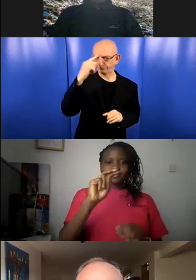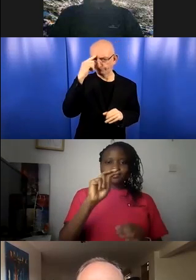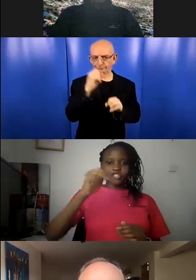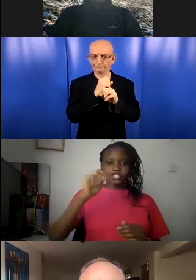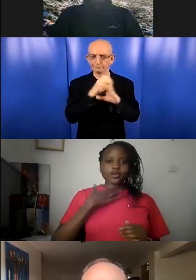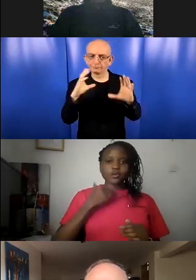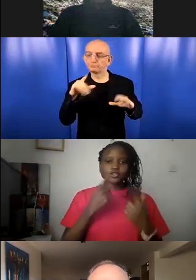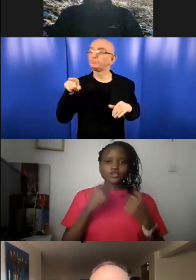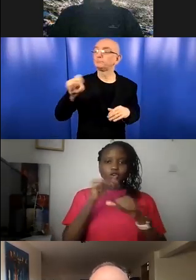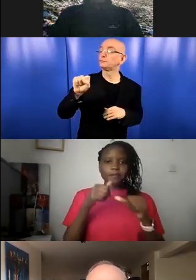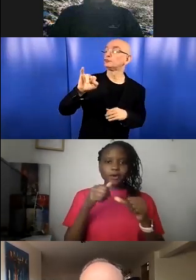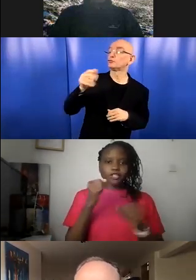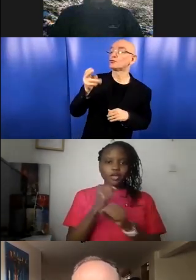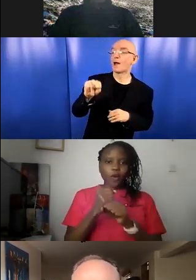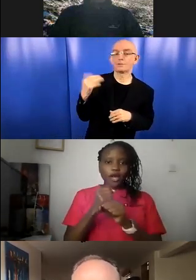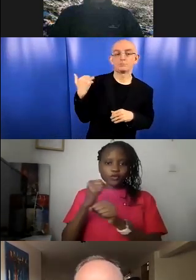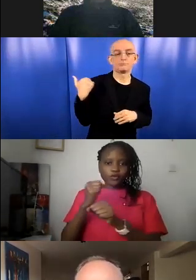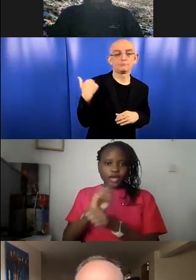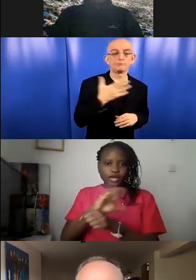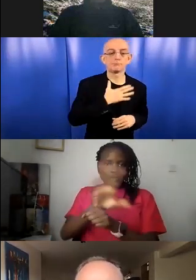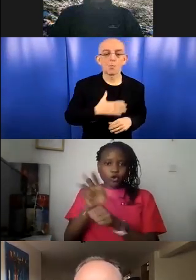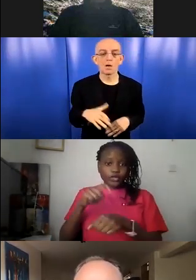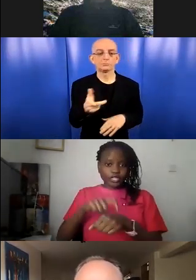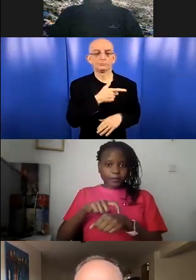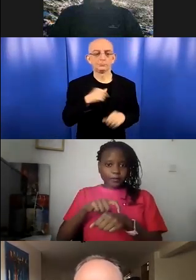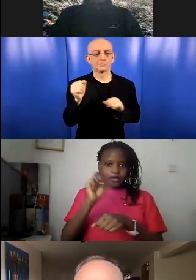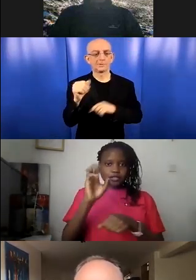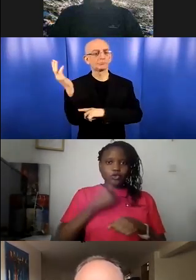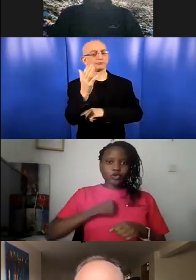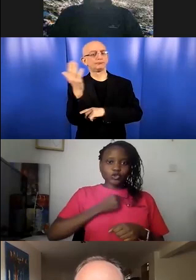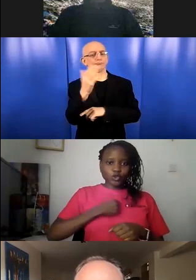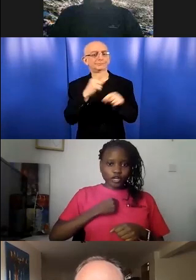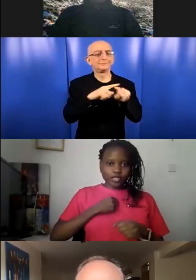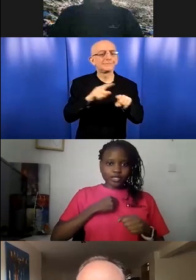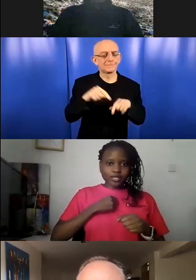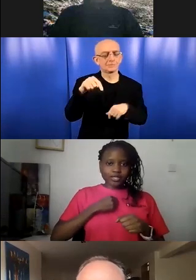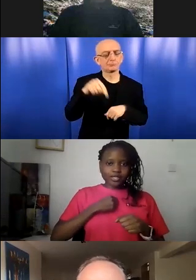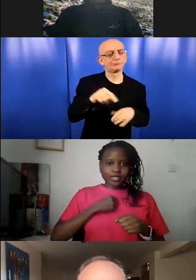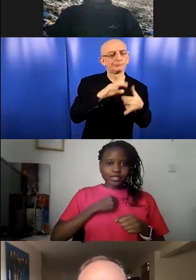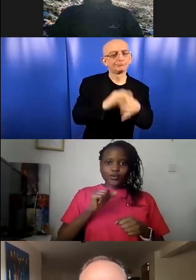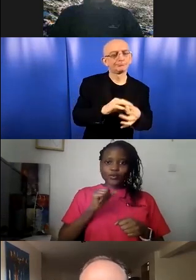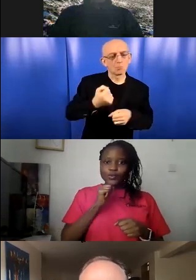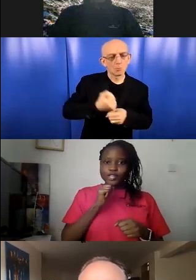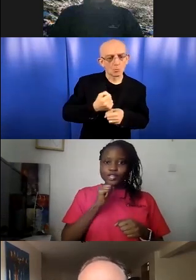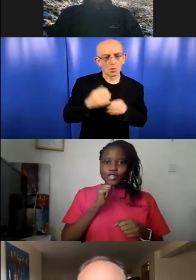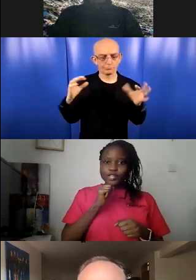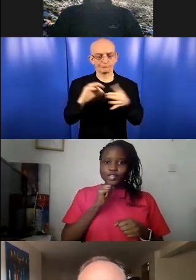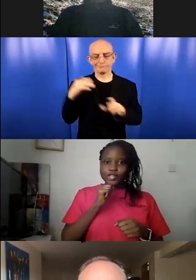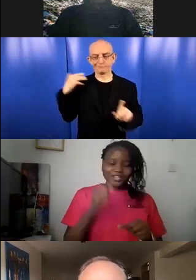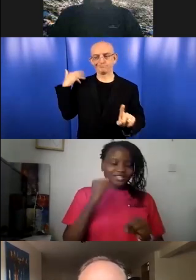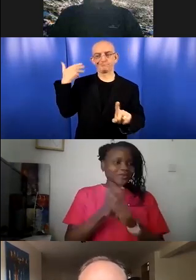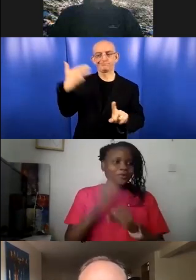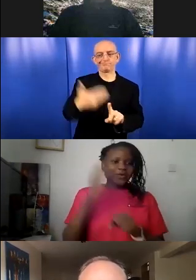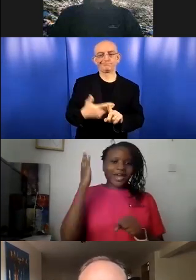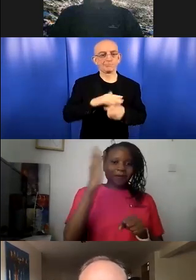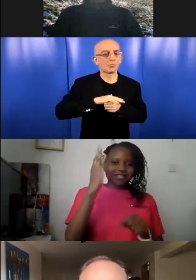we've been doing during the COVID-19 pandemic. So I apologize in advance. We're not intending to do a pitch here, but